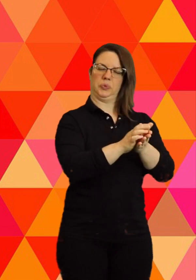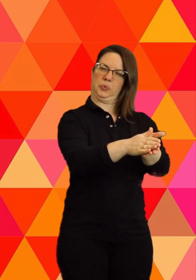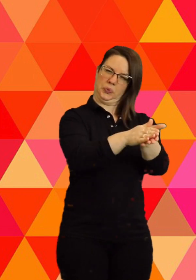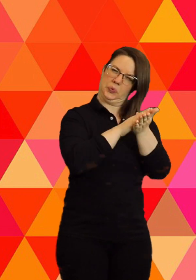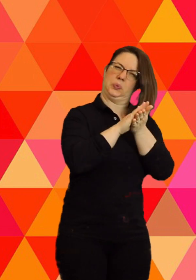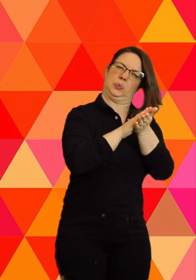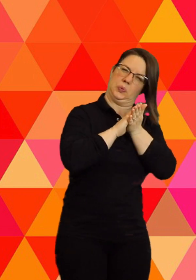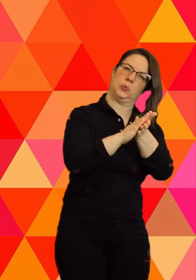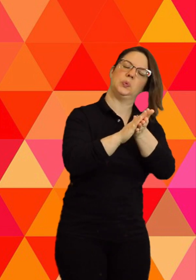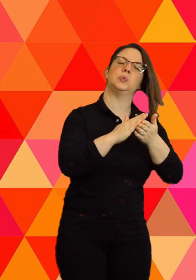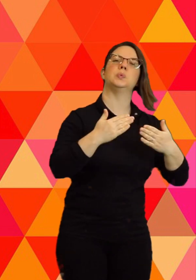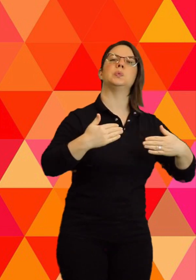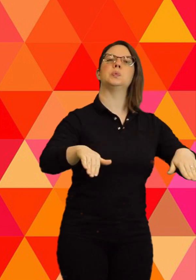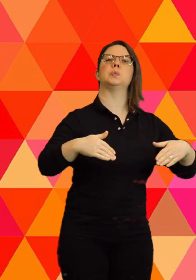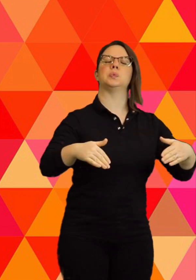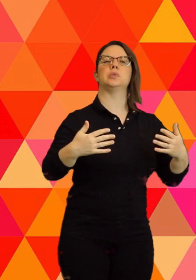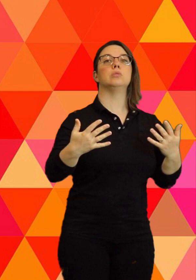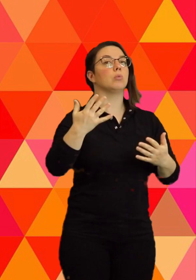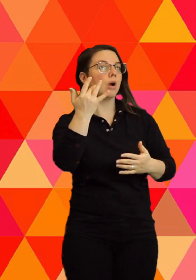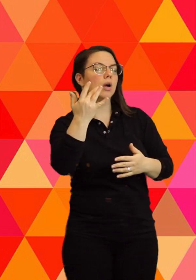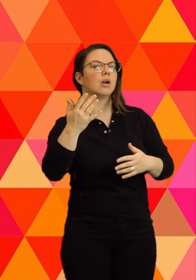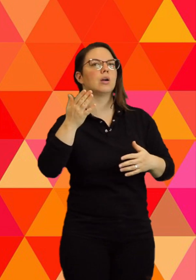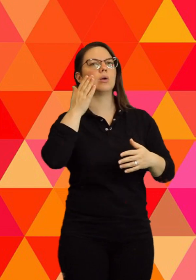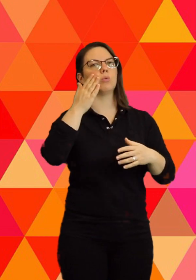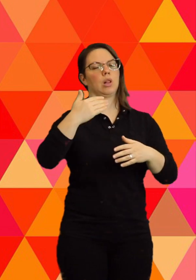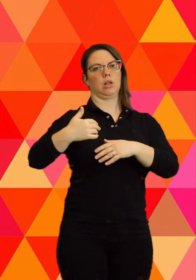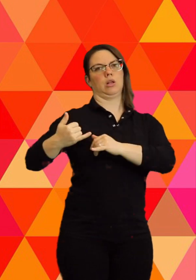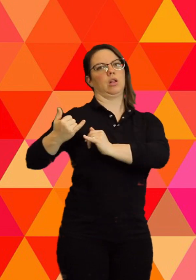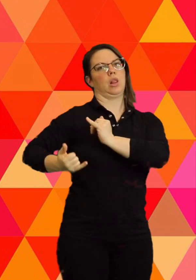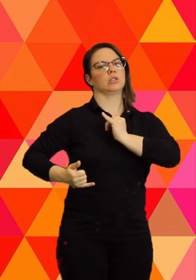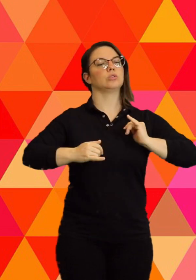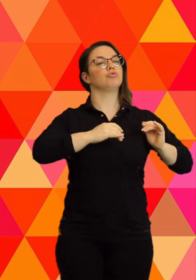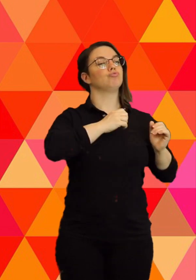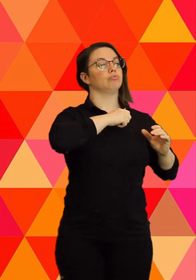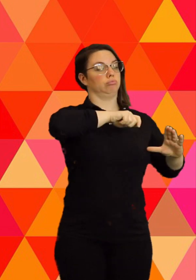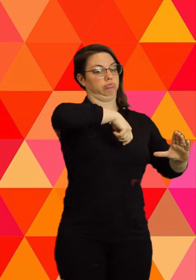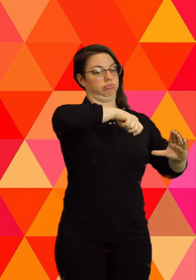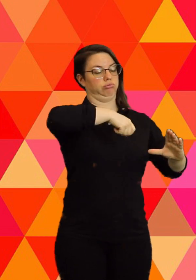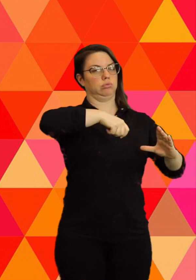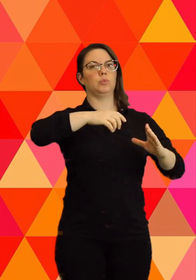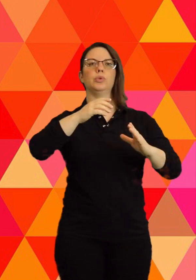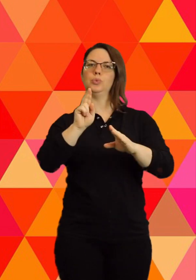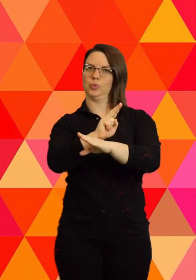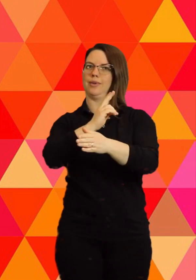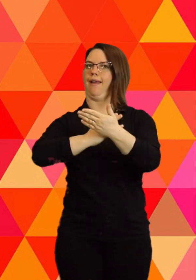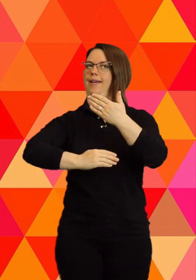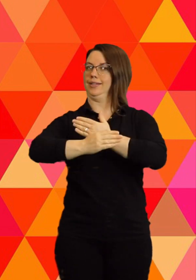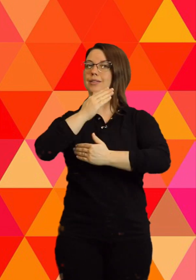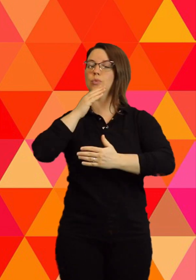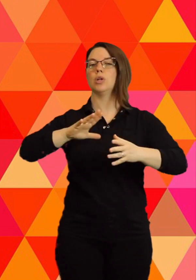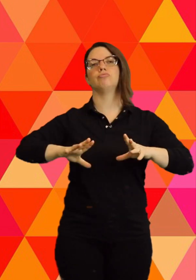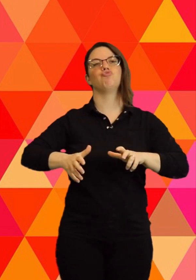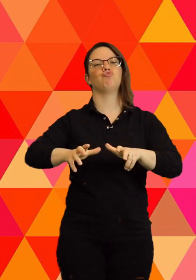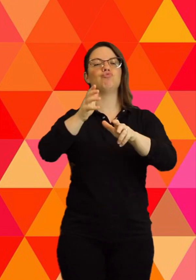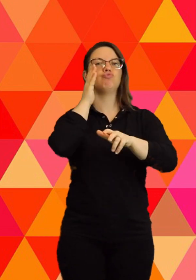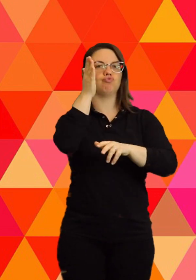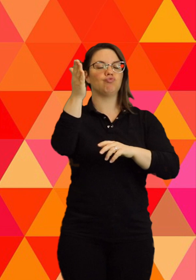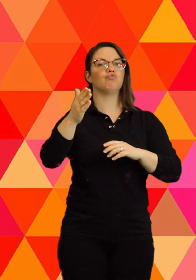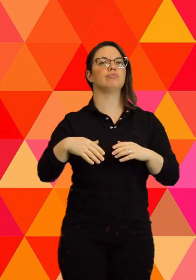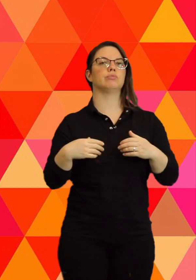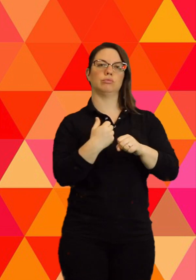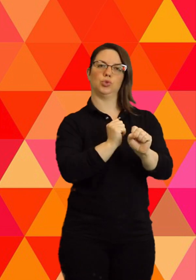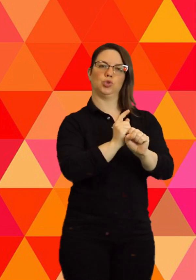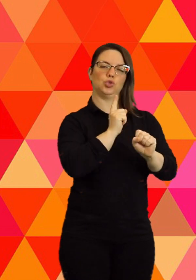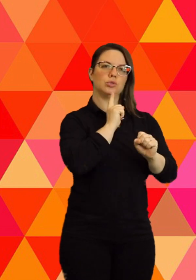sure we're not touching ourselves or touching a lot of things, so we want to get everything ready beforehand. Wash our hands, have our